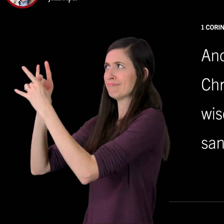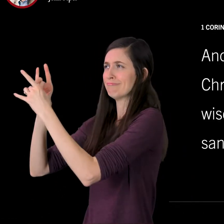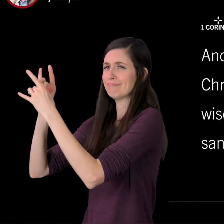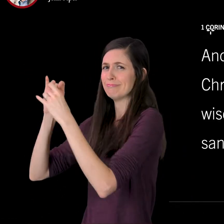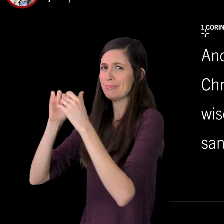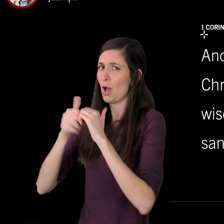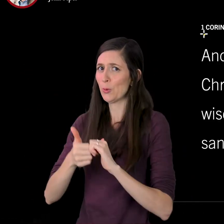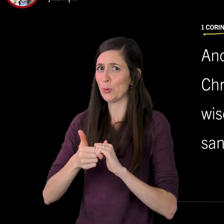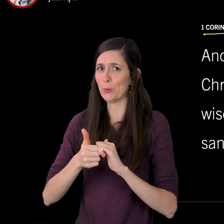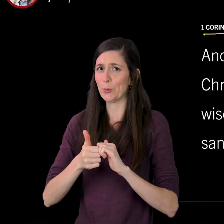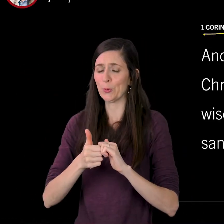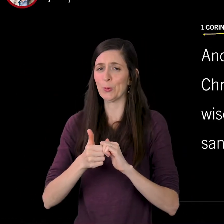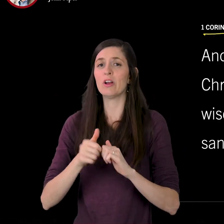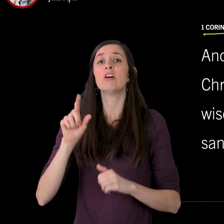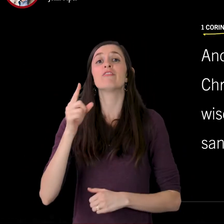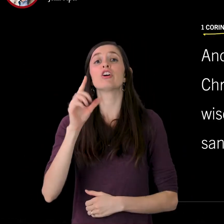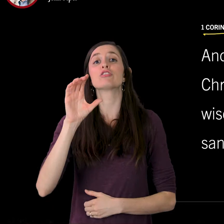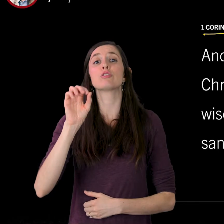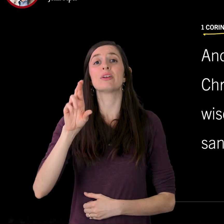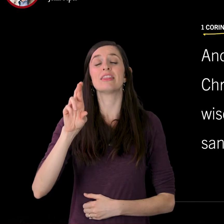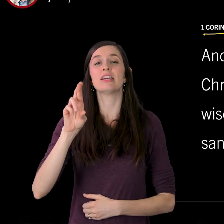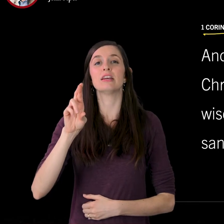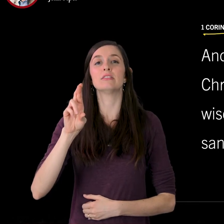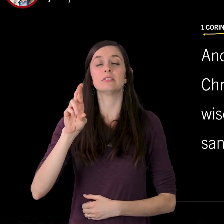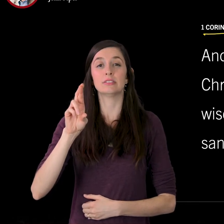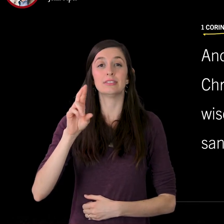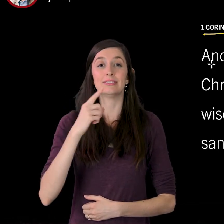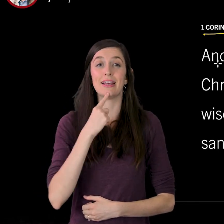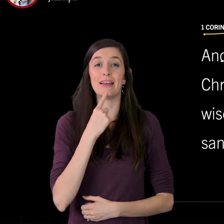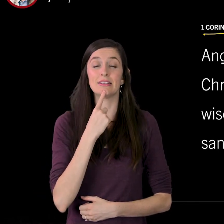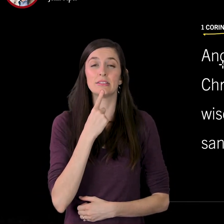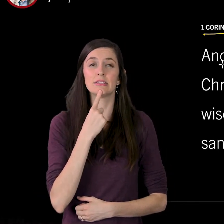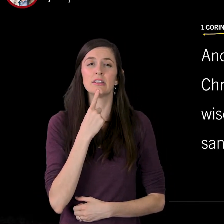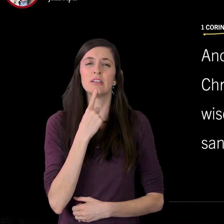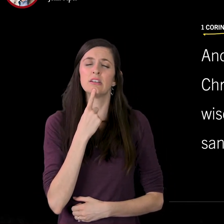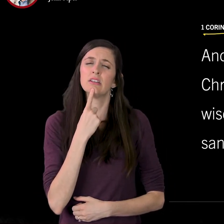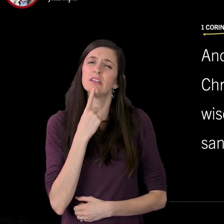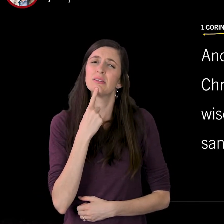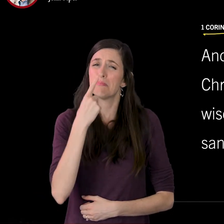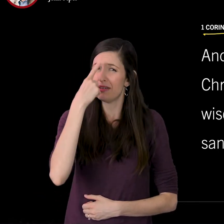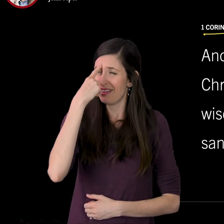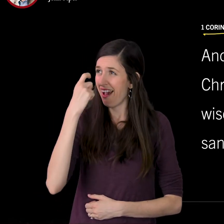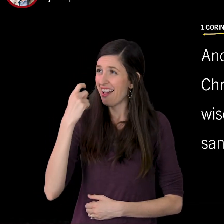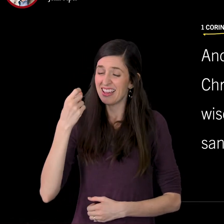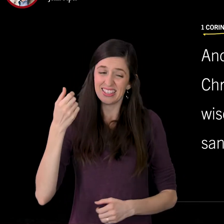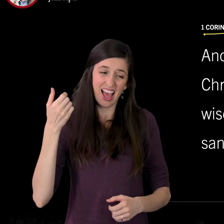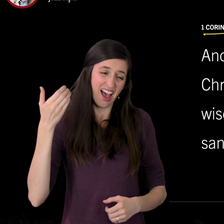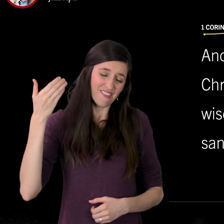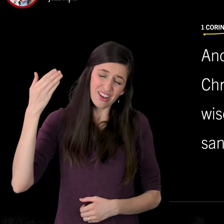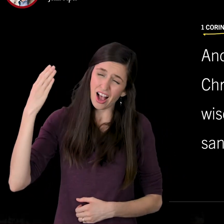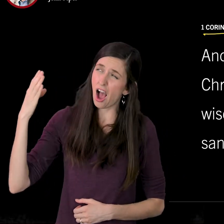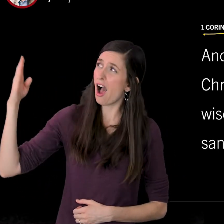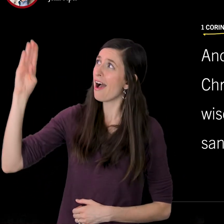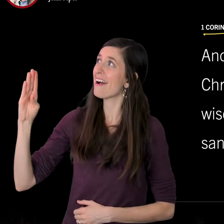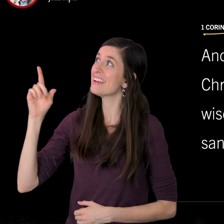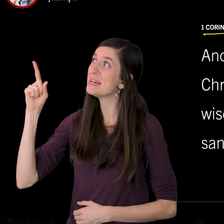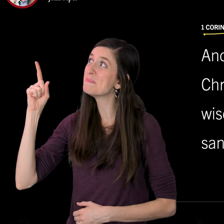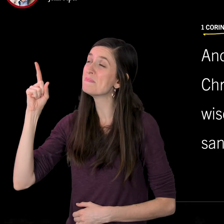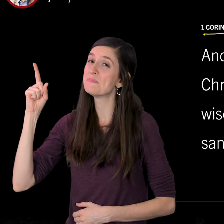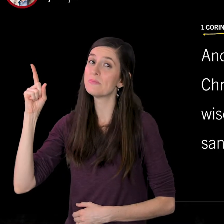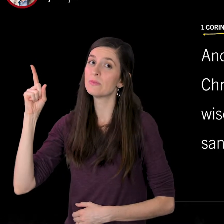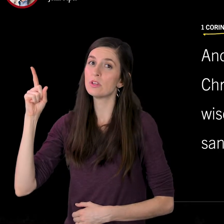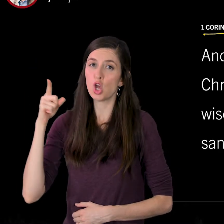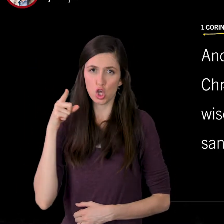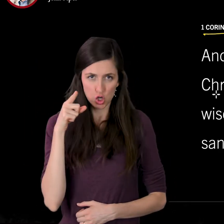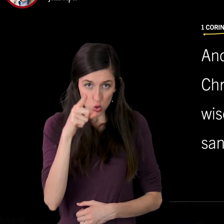the answer is here in 1 Corinthians chapter 1 verse 30. Because of Him that is God